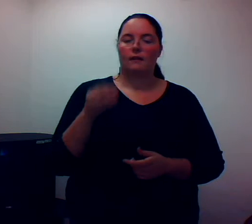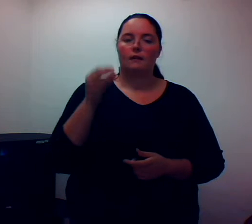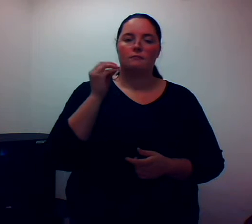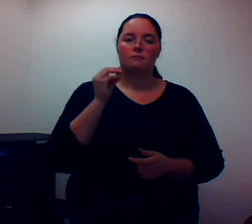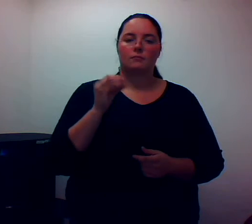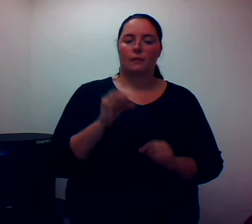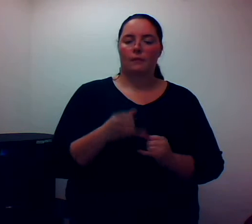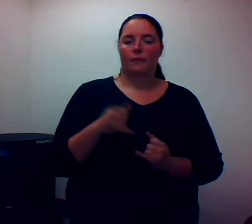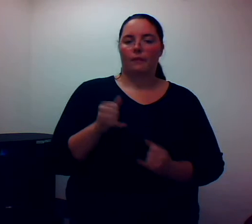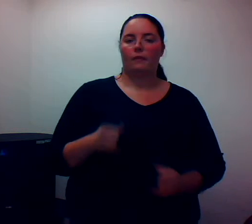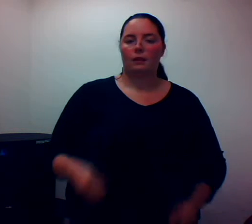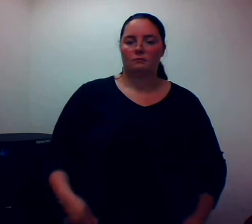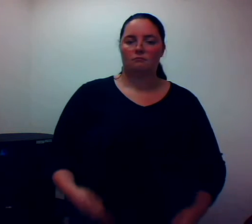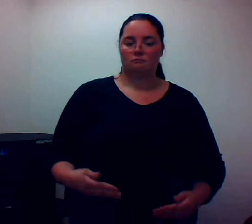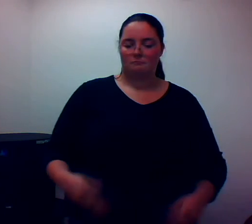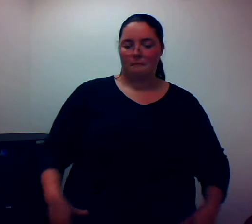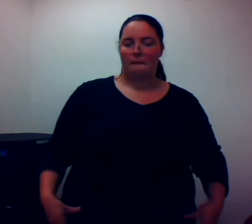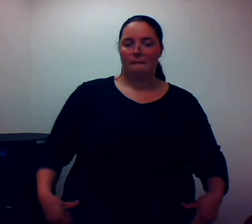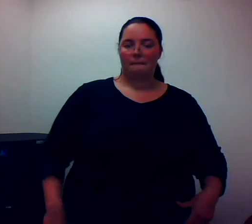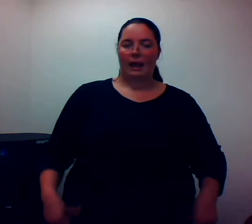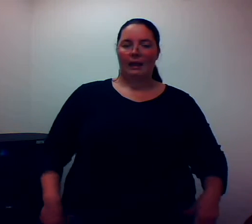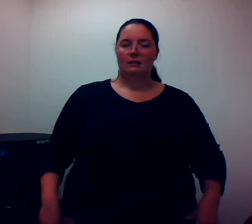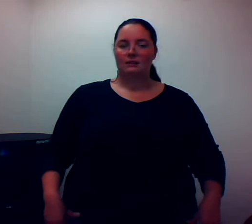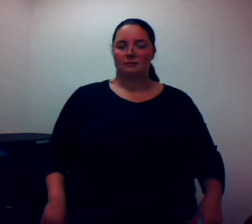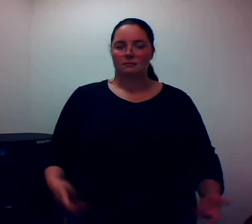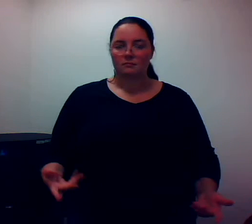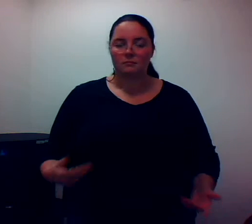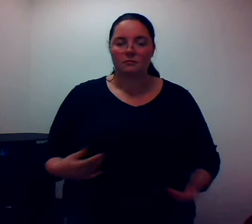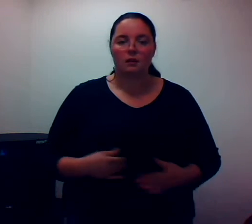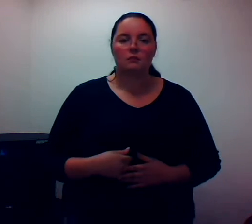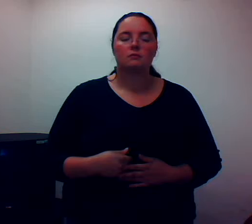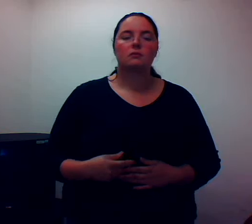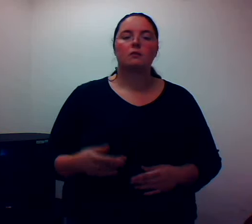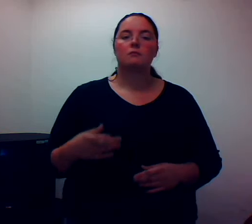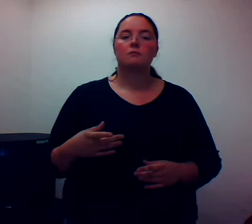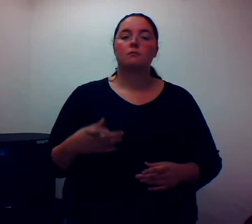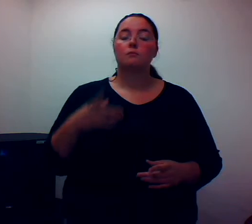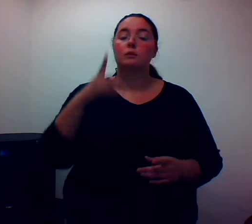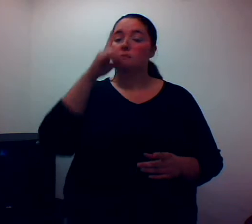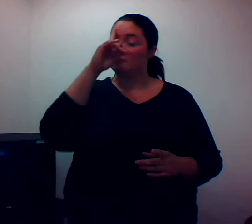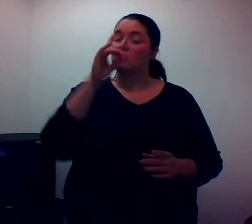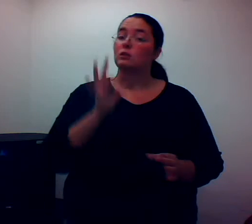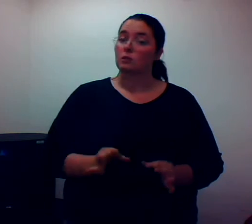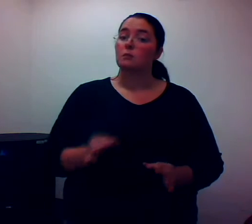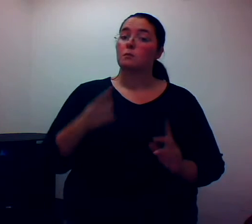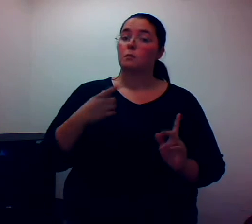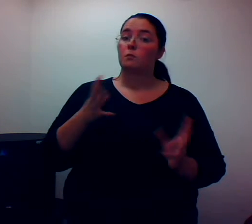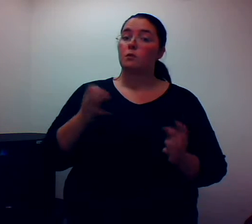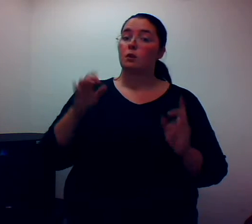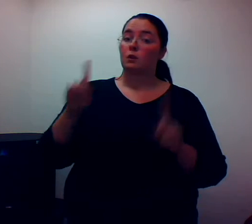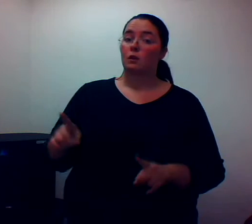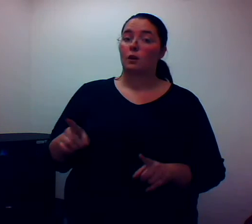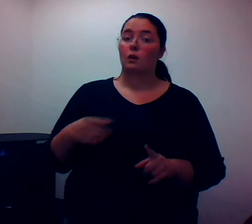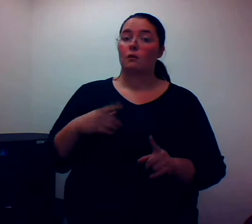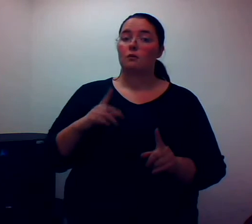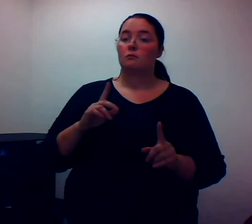time we would be there in our whole lives. So we did make a little go of the city, and there was only about maybe 3 hours